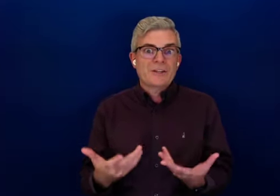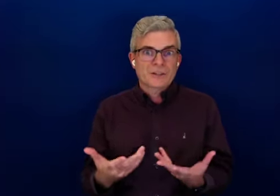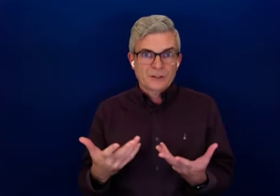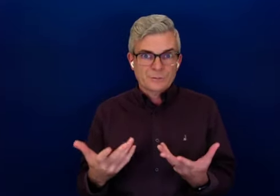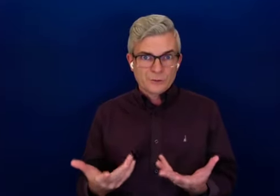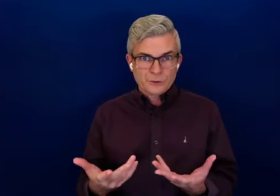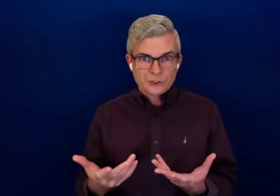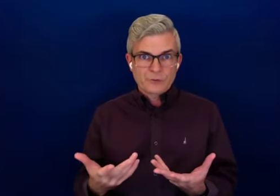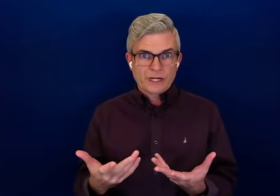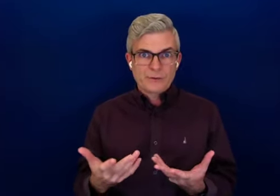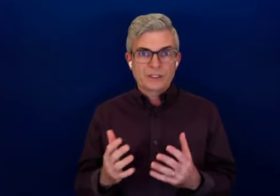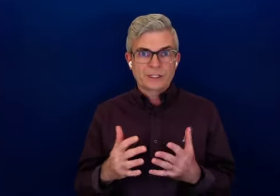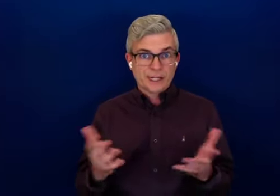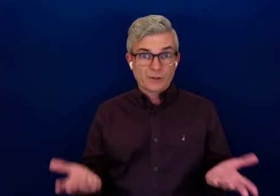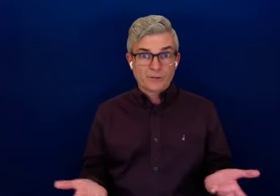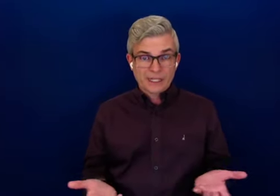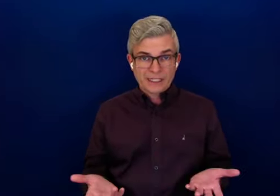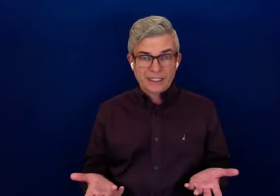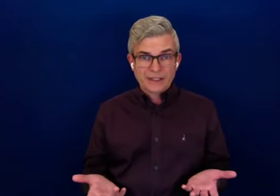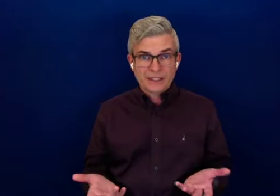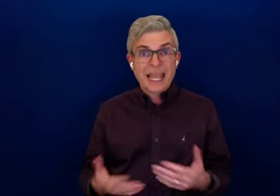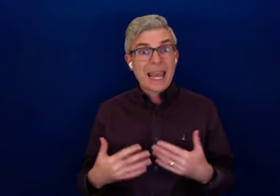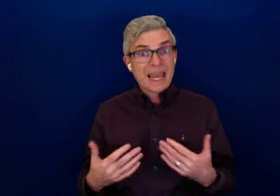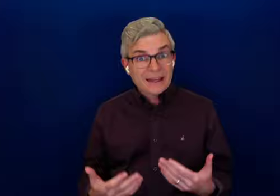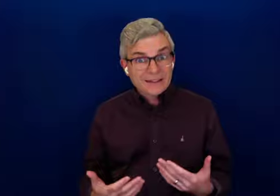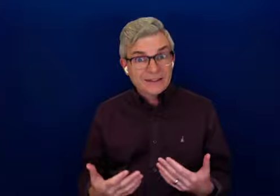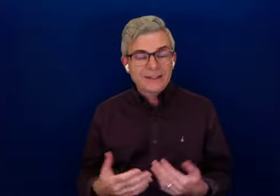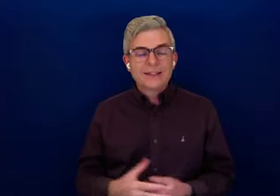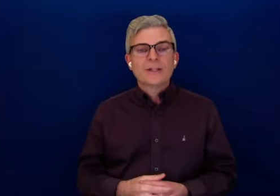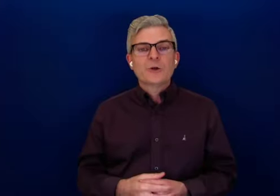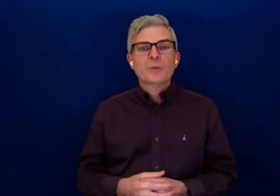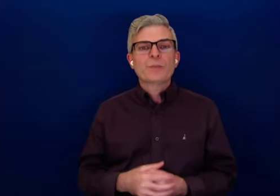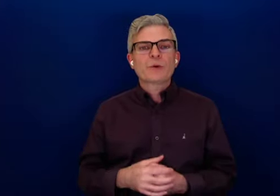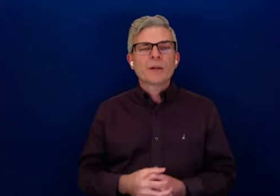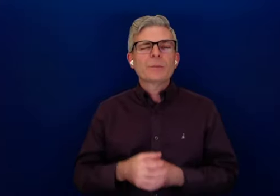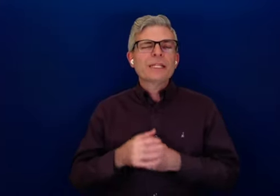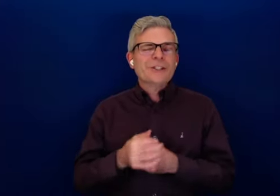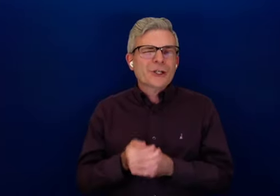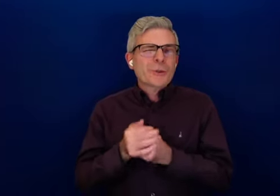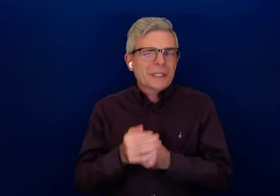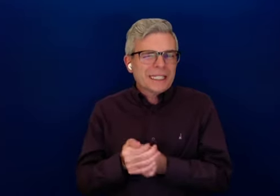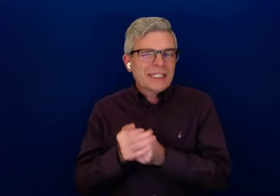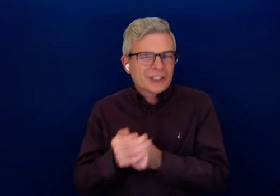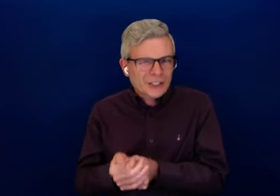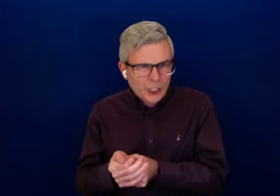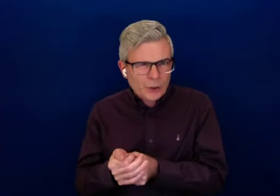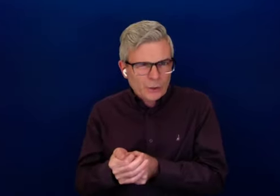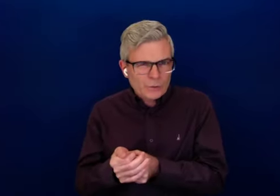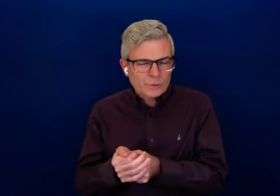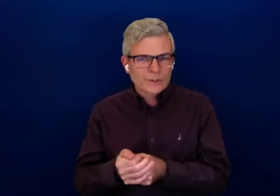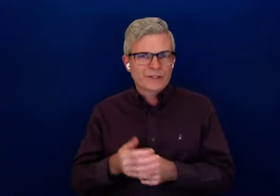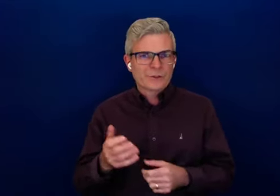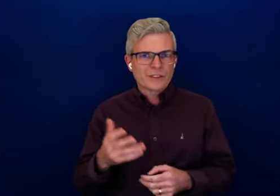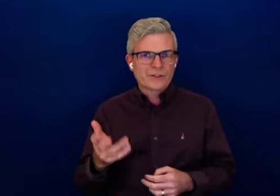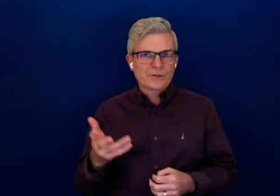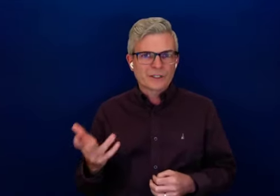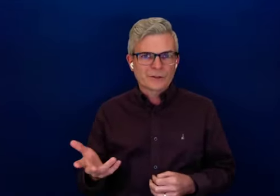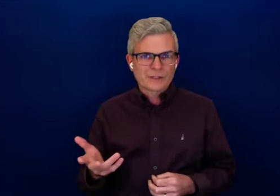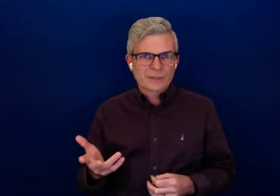to the confusion rather than clarifying anything. And we probably don't need to know whatever it is you're